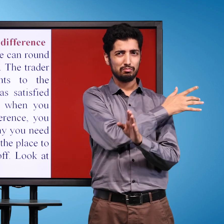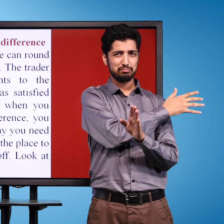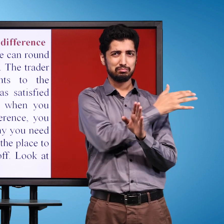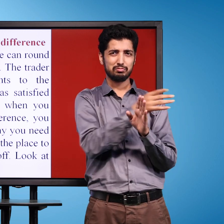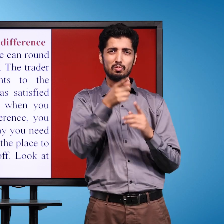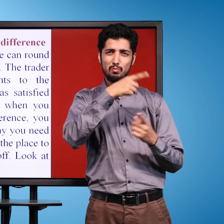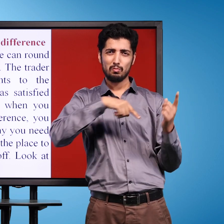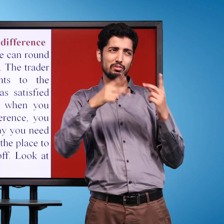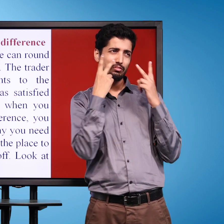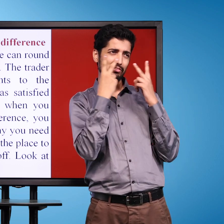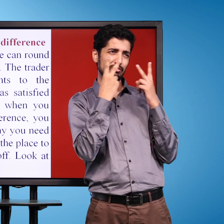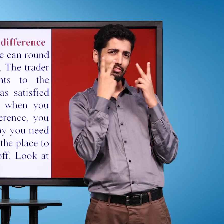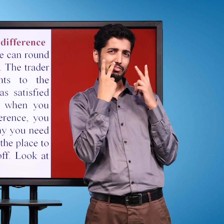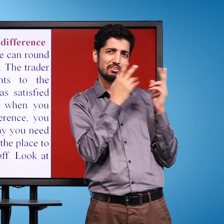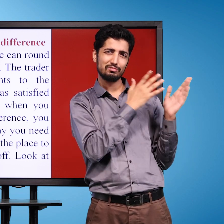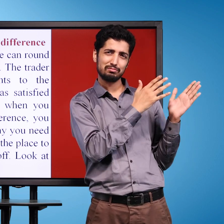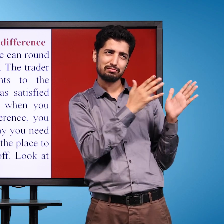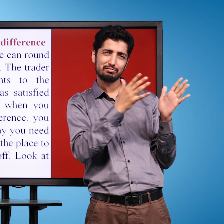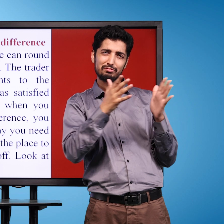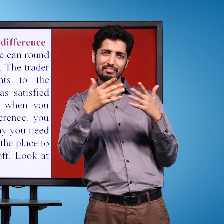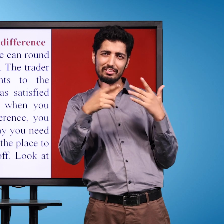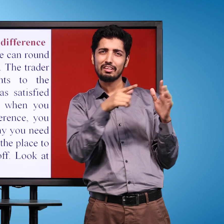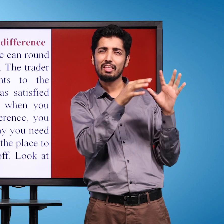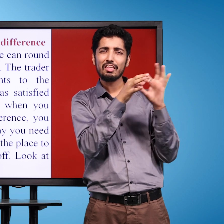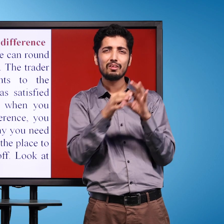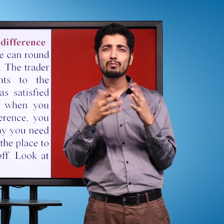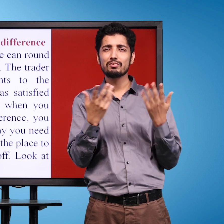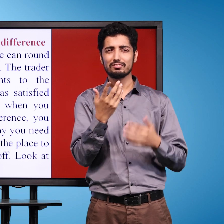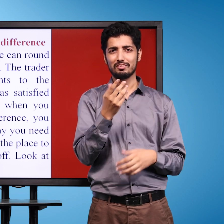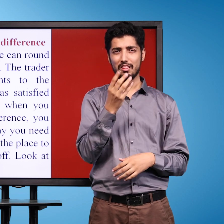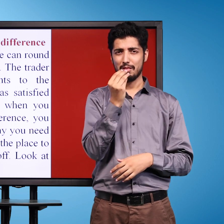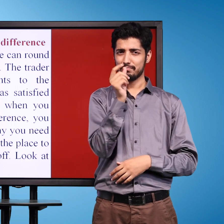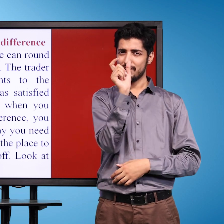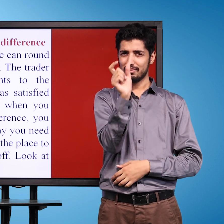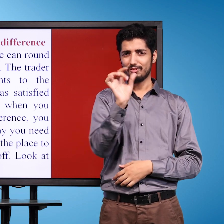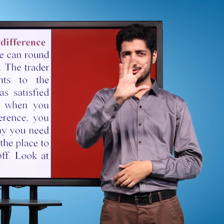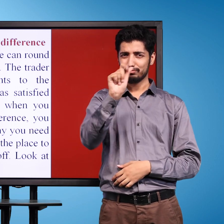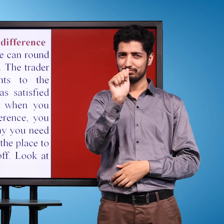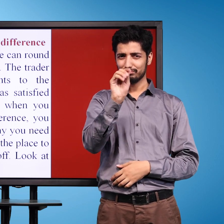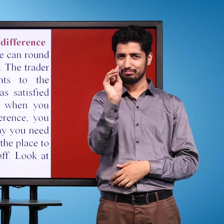As we have seen above, we can round off a number to any place.